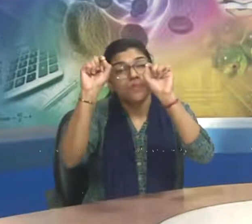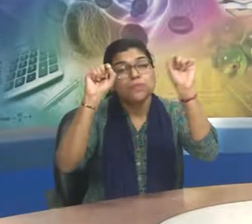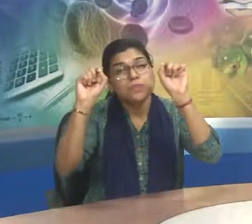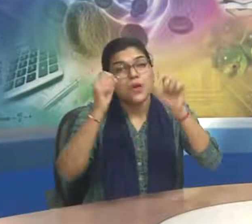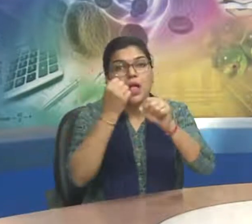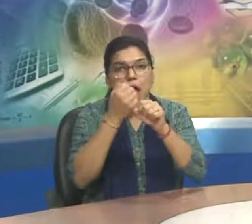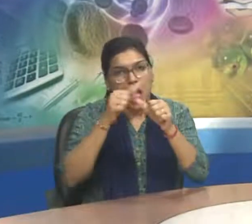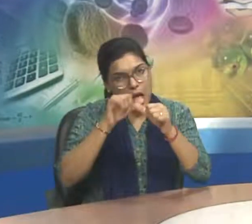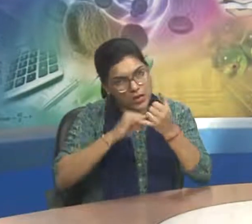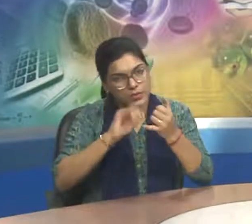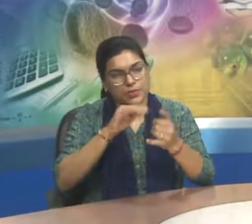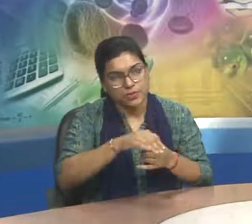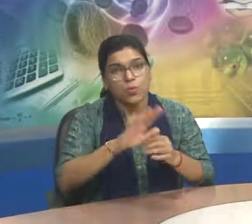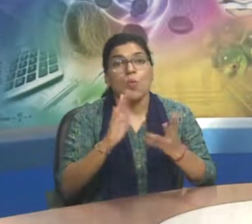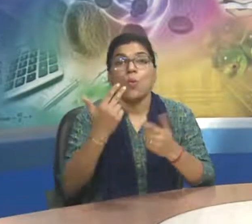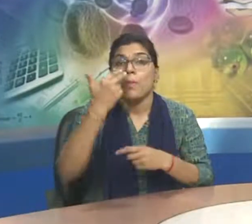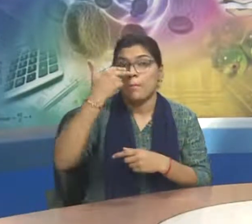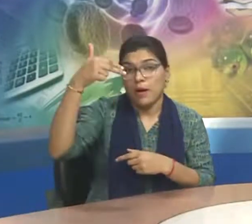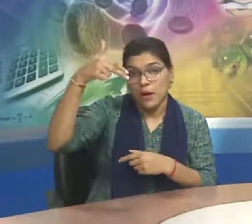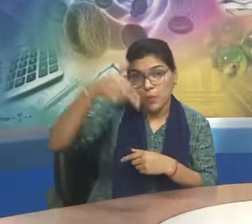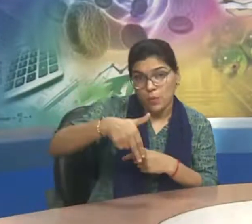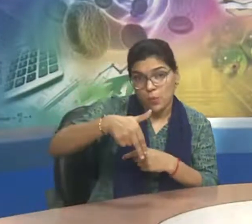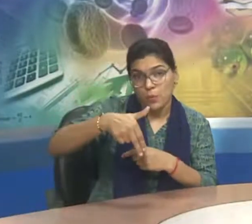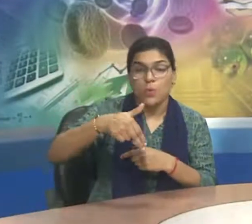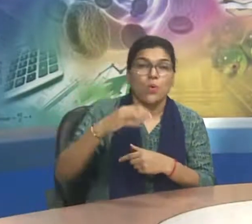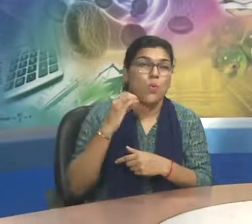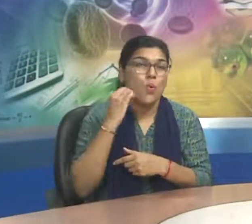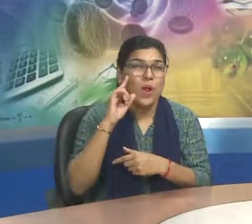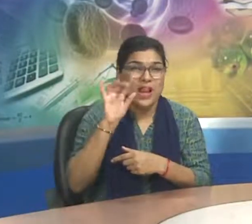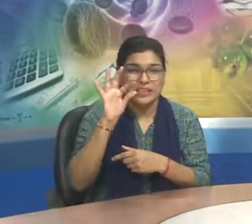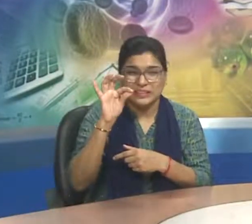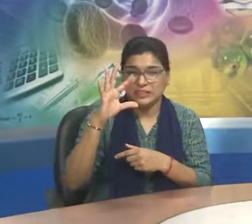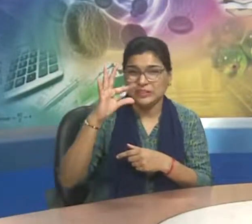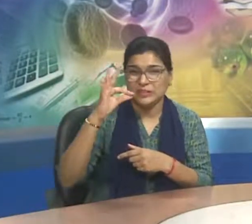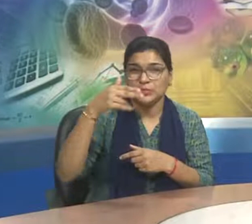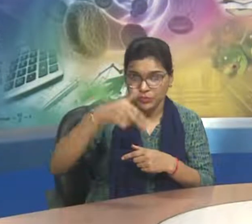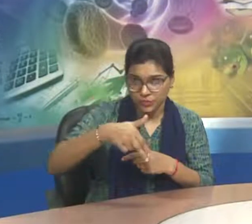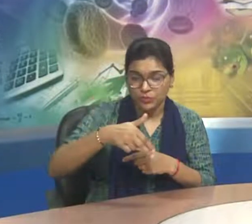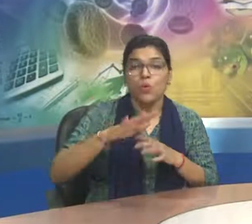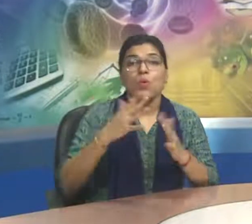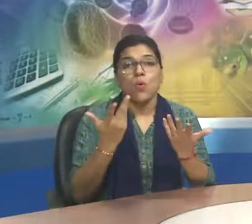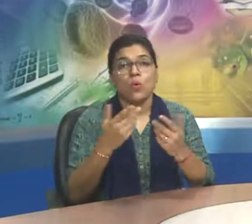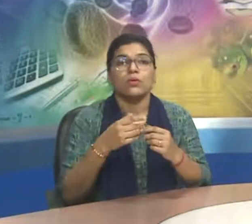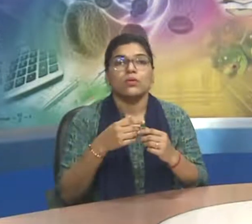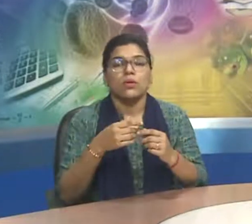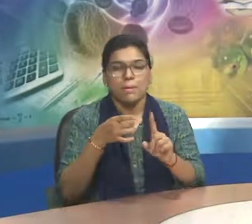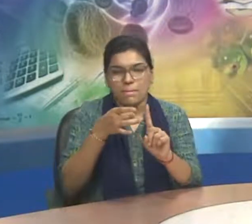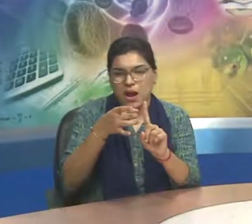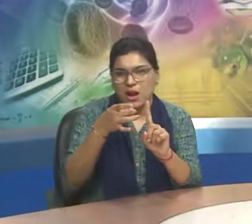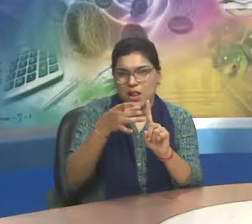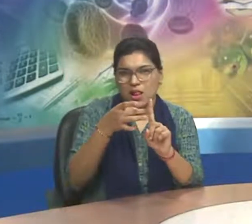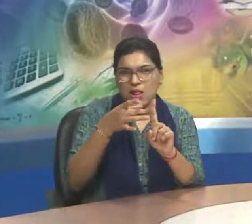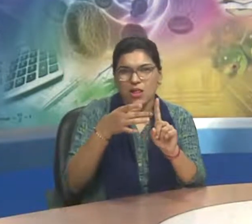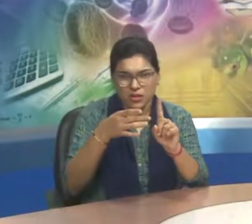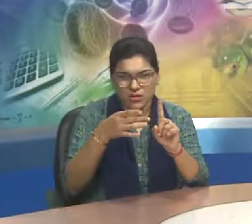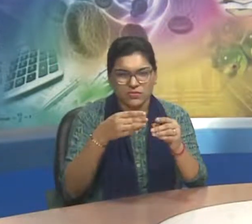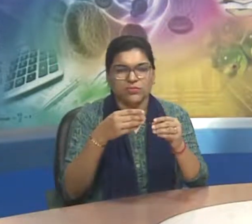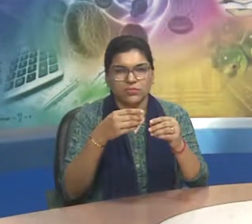As we cannot see the gas or the air and the petrol, the soil, the